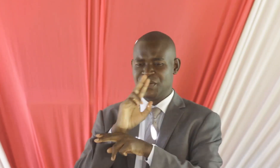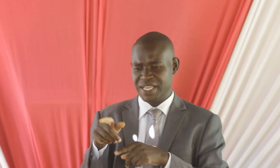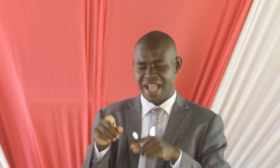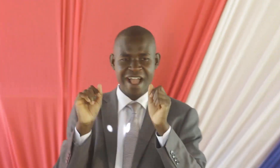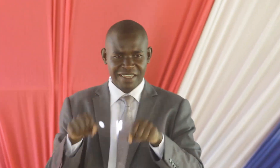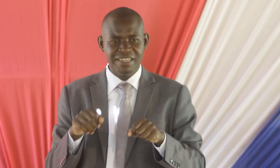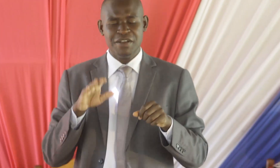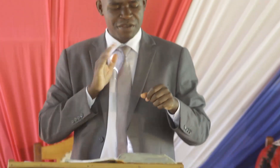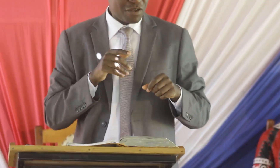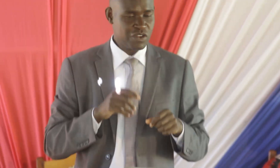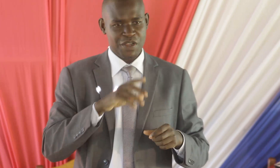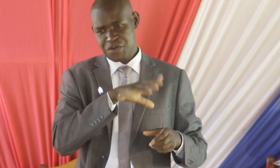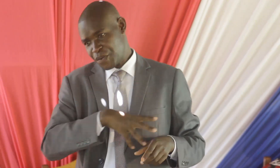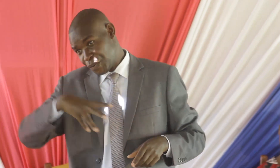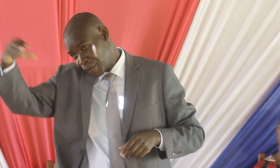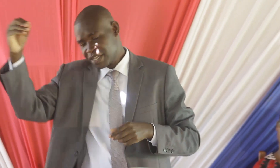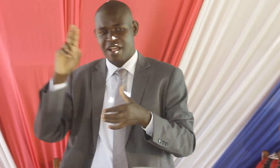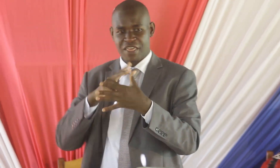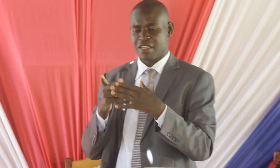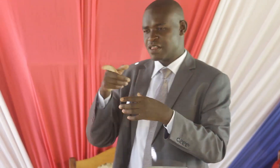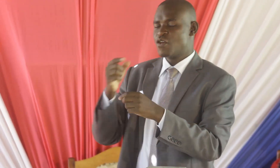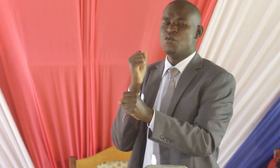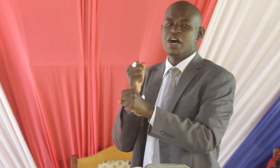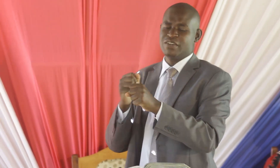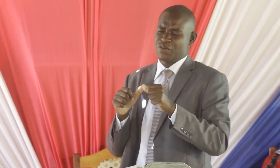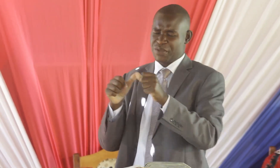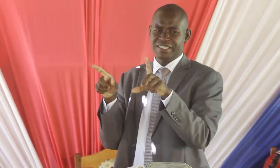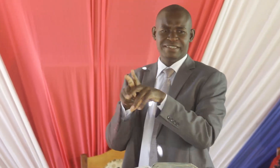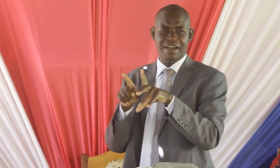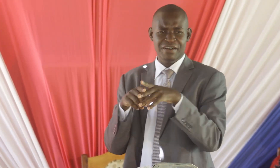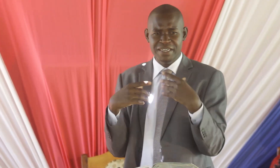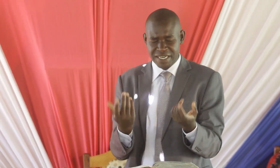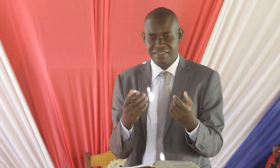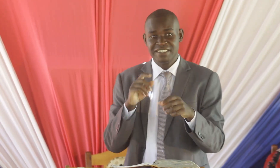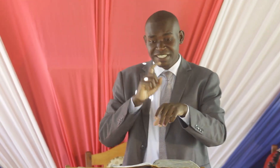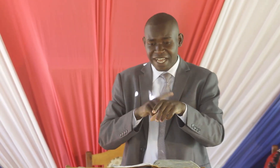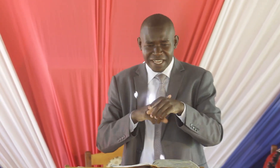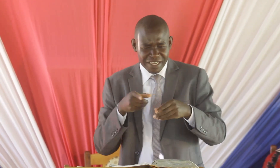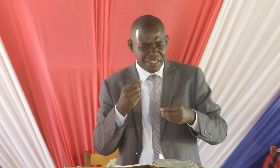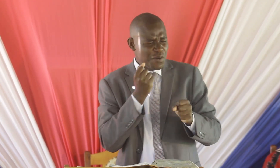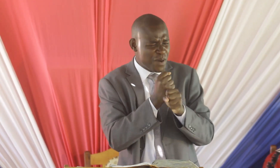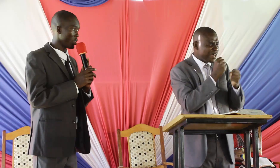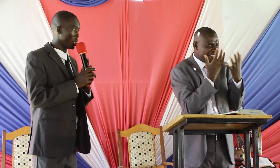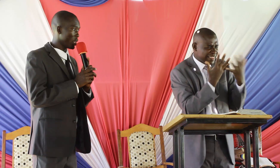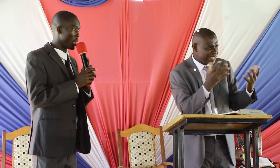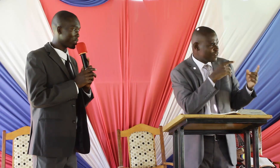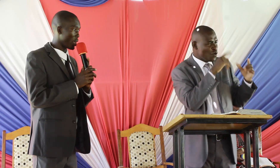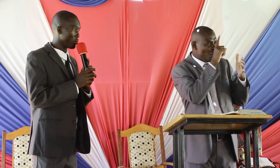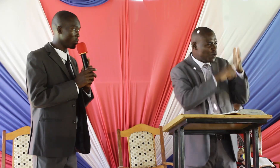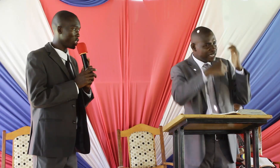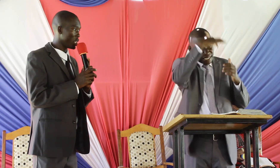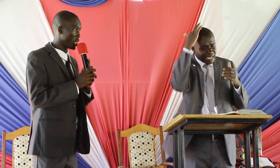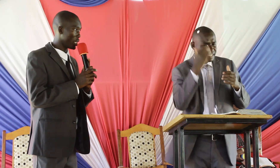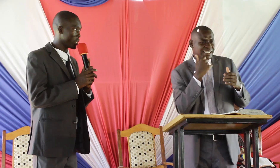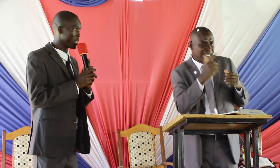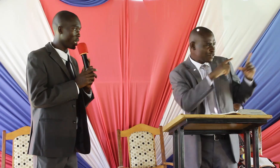the special ones you may set aside. She went and did the same. That time